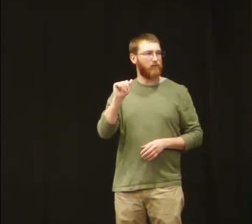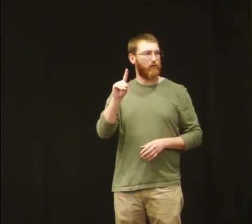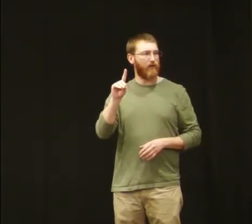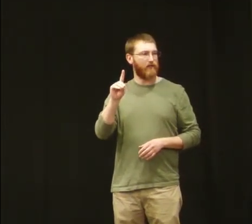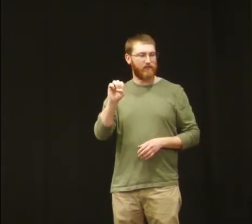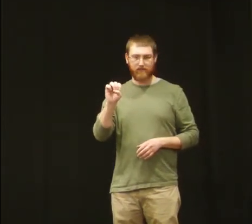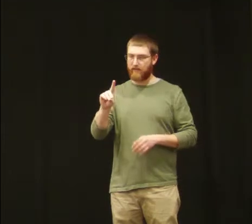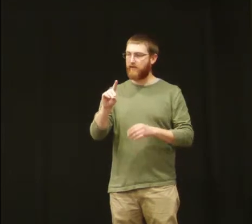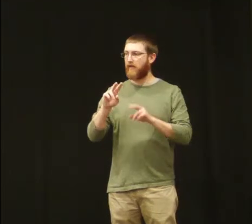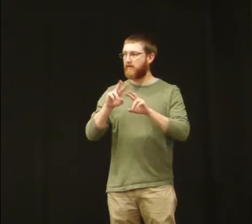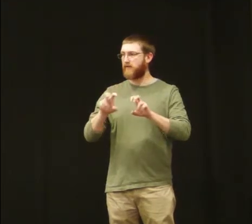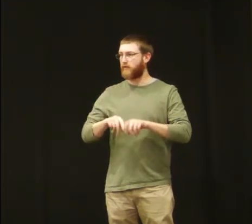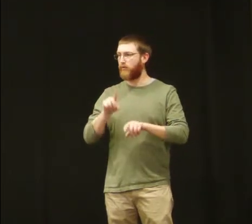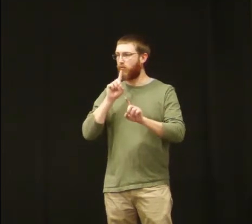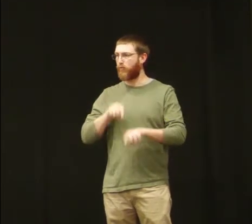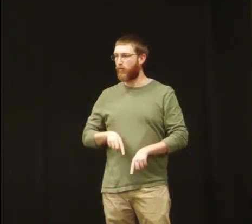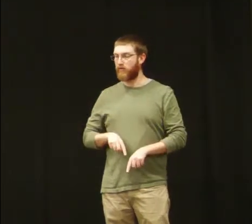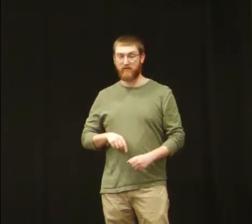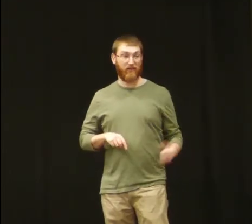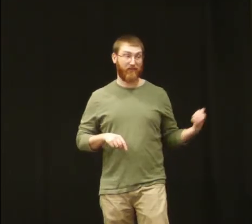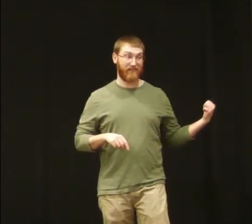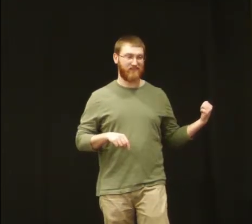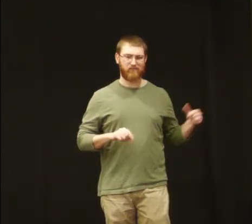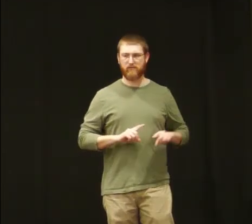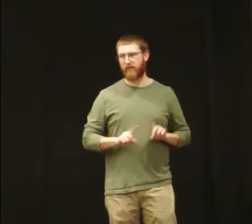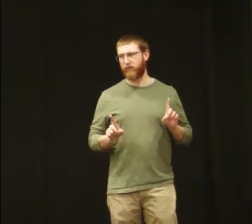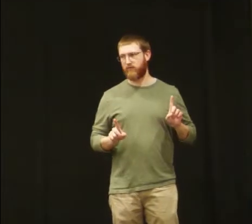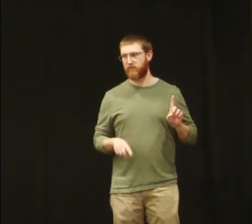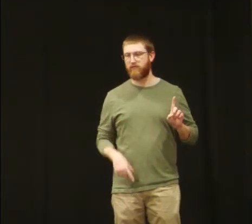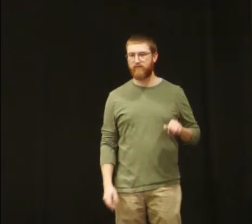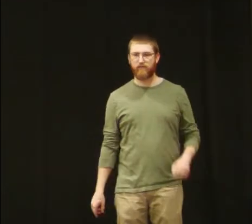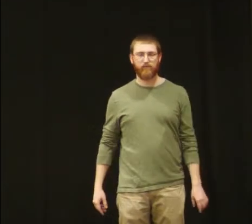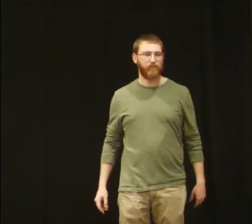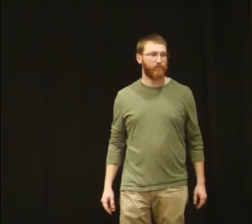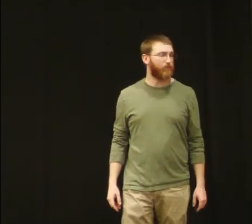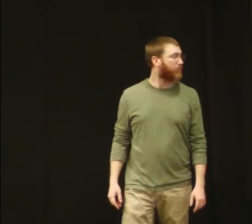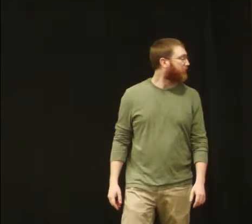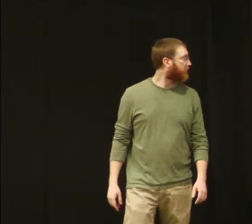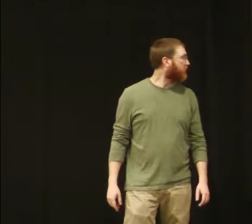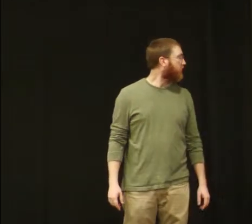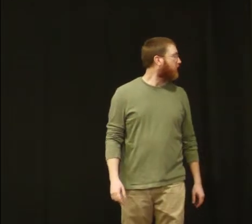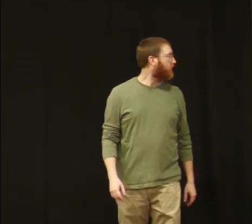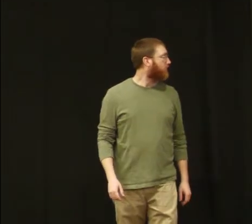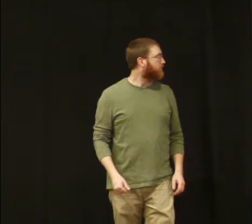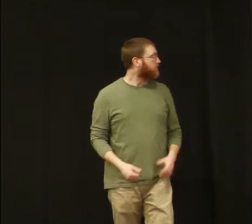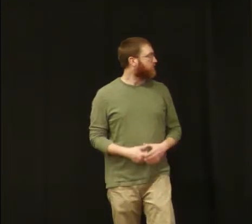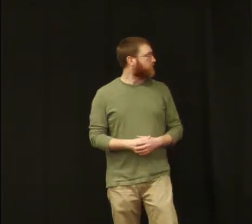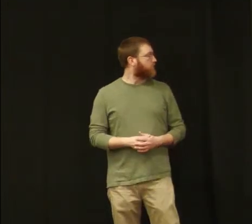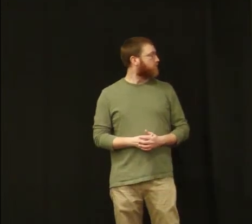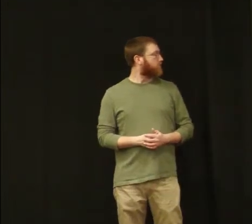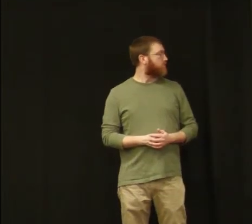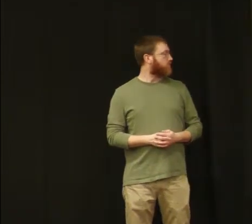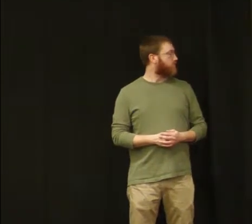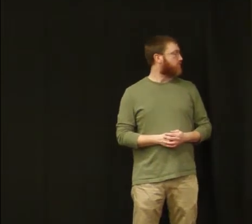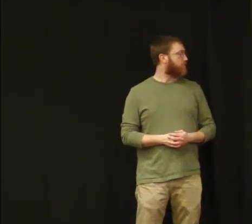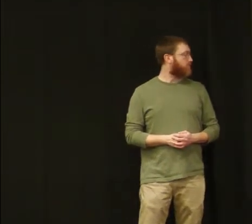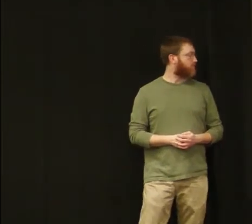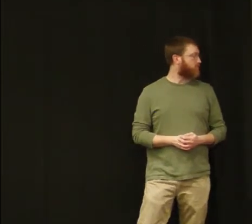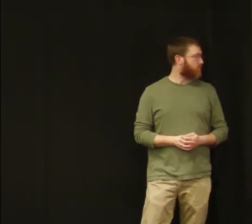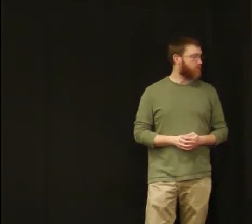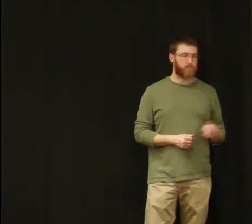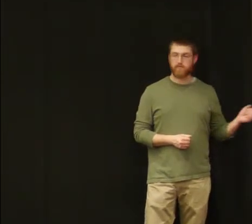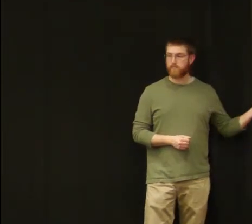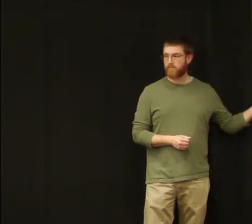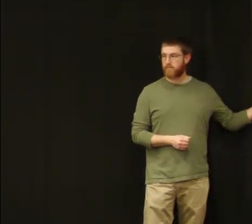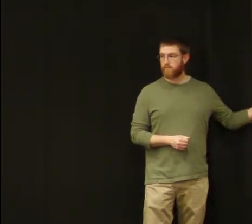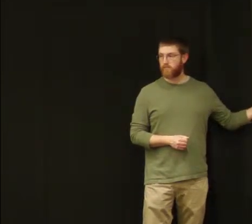there. Baseline is different. Let's talk about that. So every goal requires